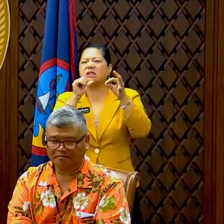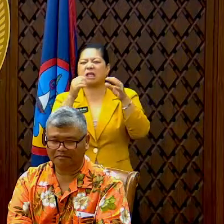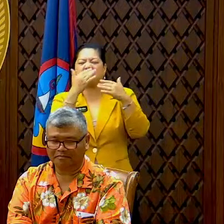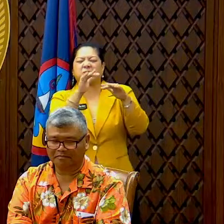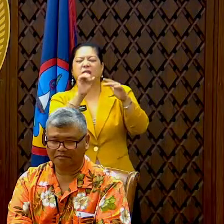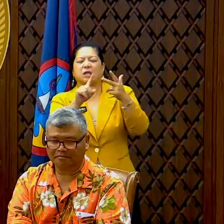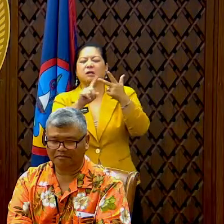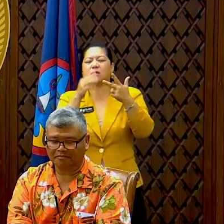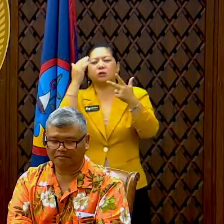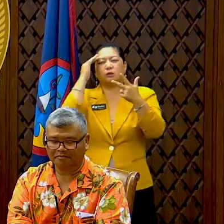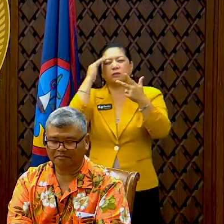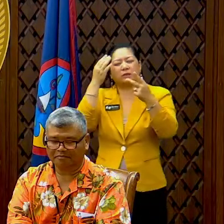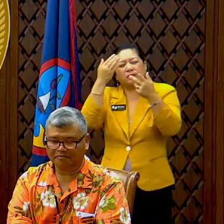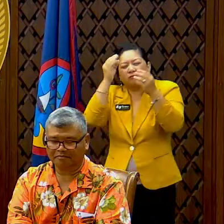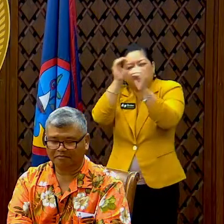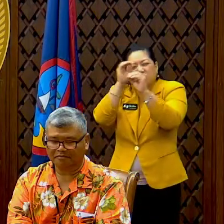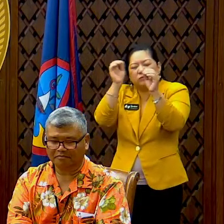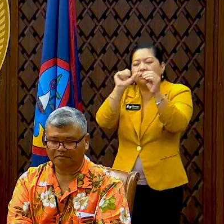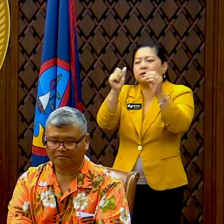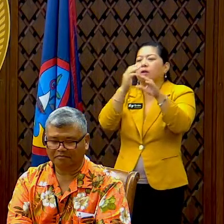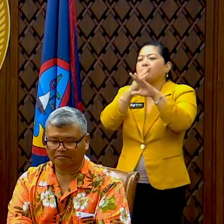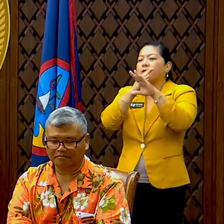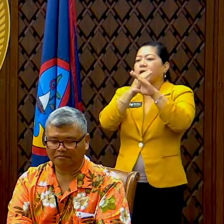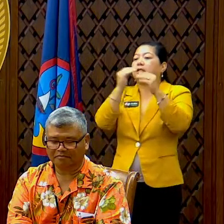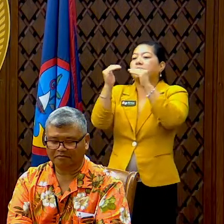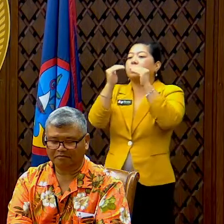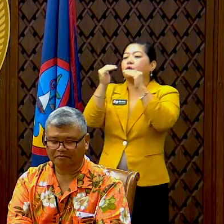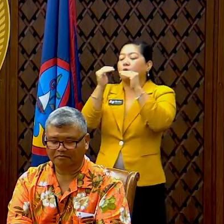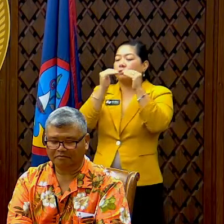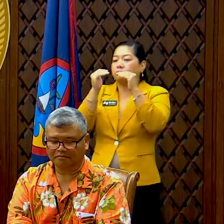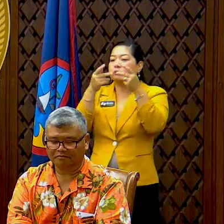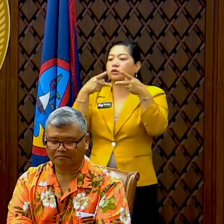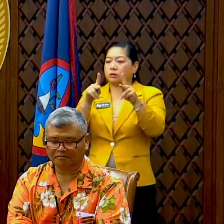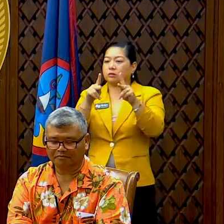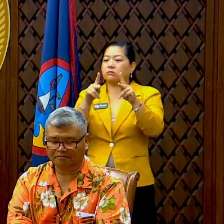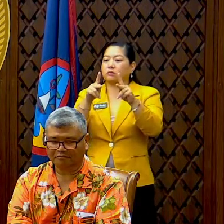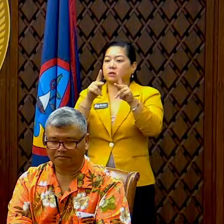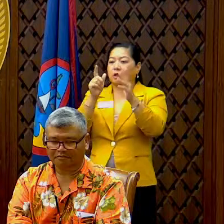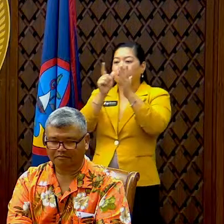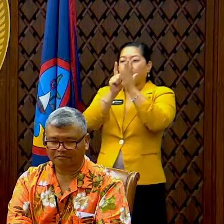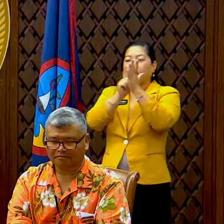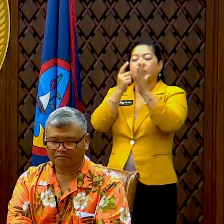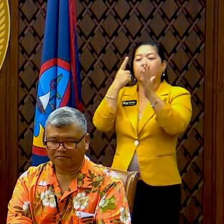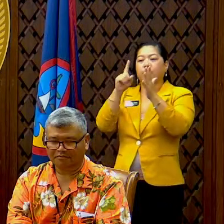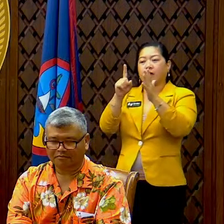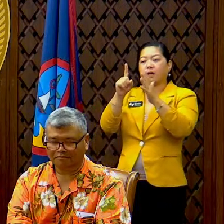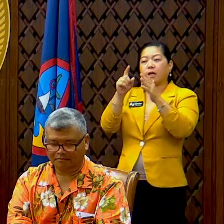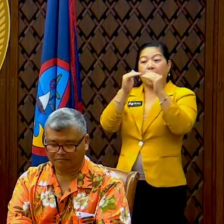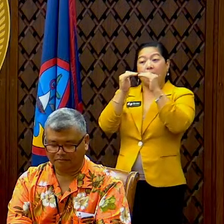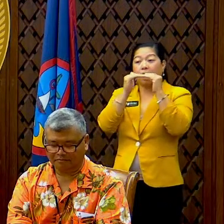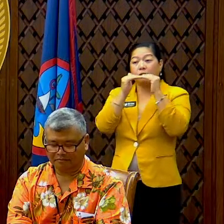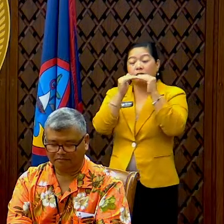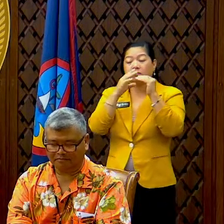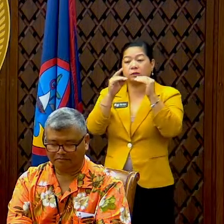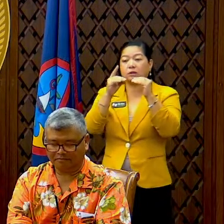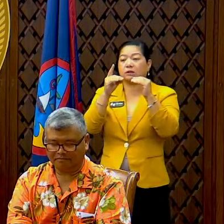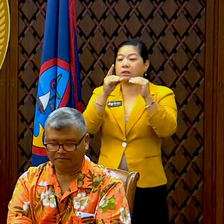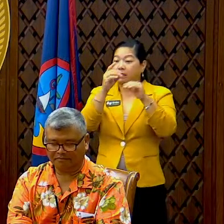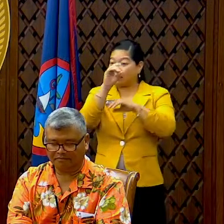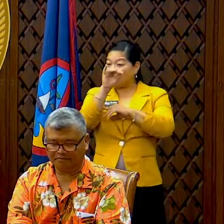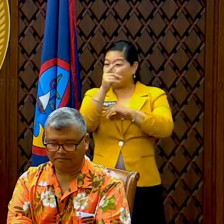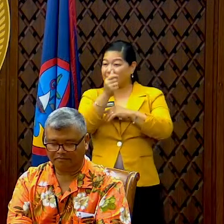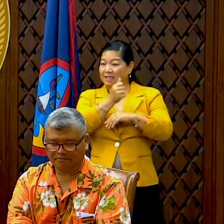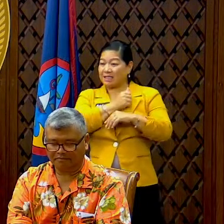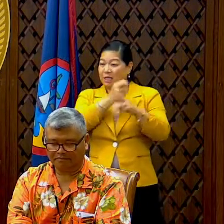public awareness, continue to prevent equal opportunity in violation of the principles of equity, dignity,